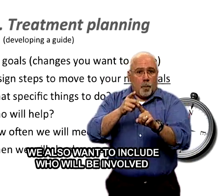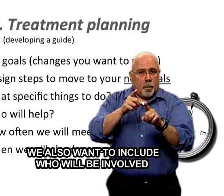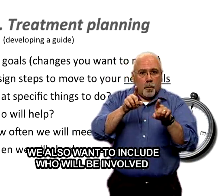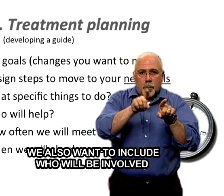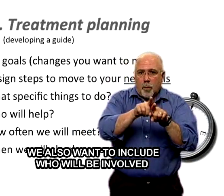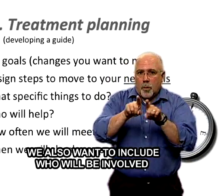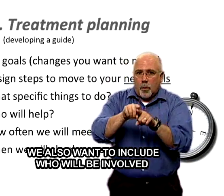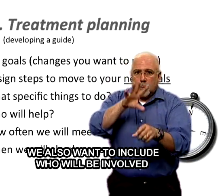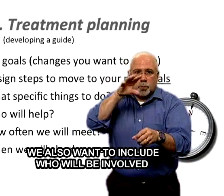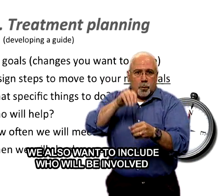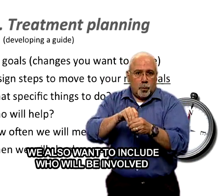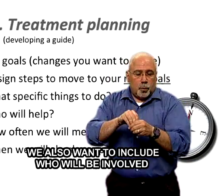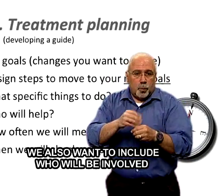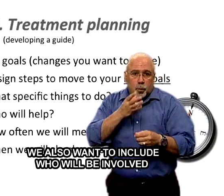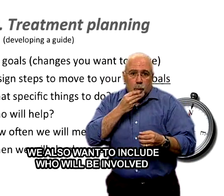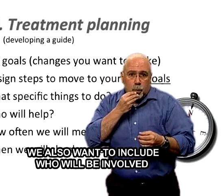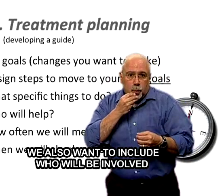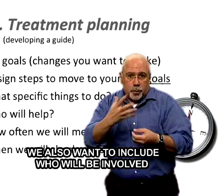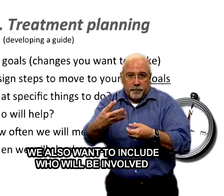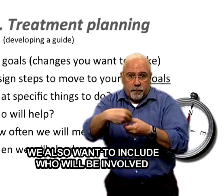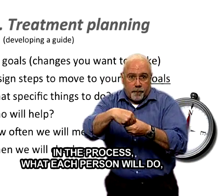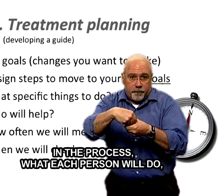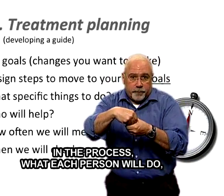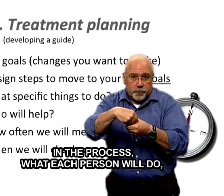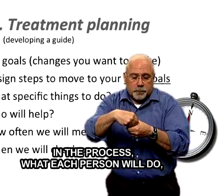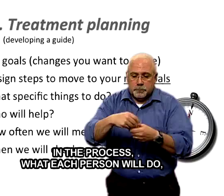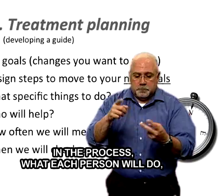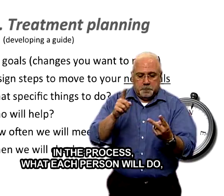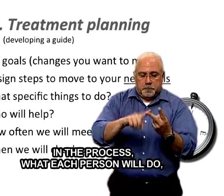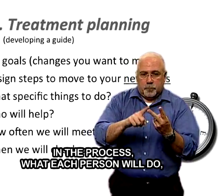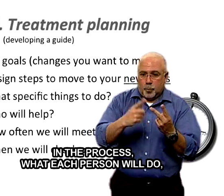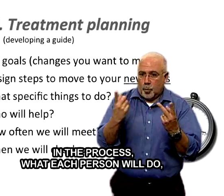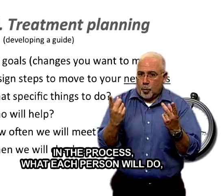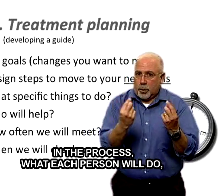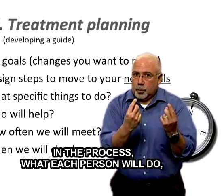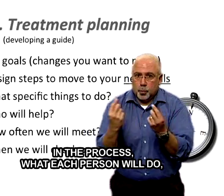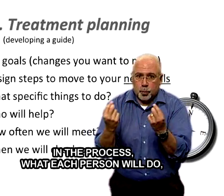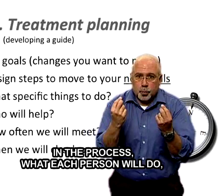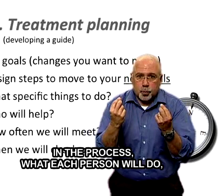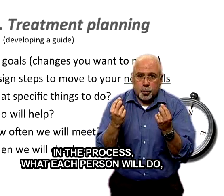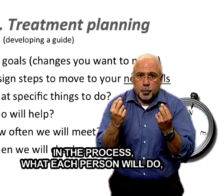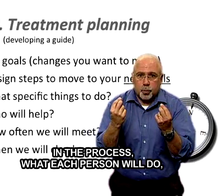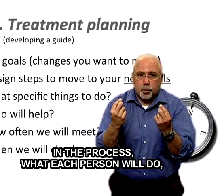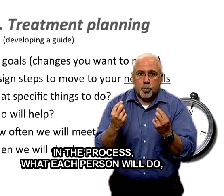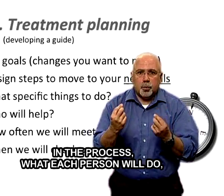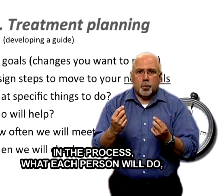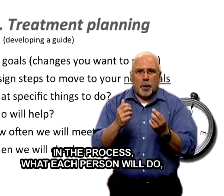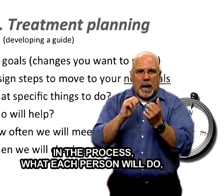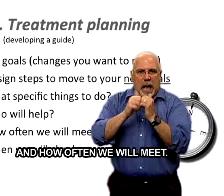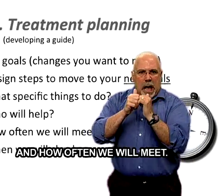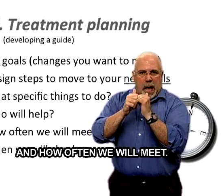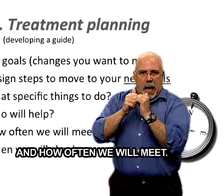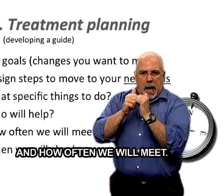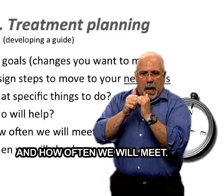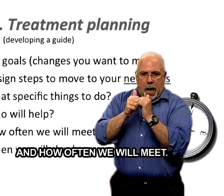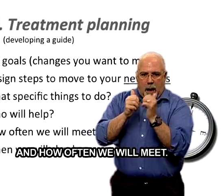We also want to include who will be involved in the process, what each person will do, and how often we will